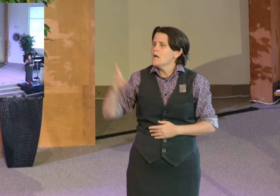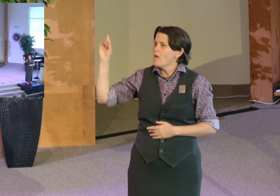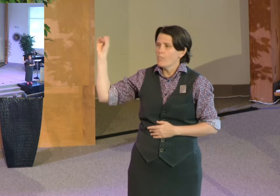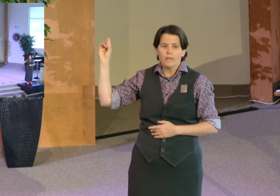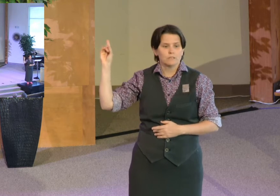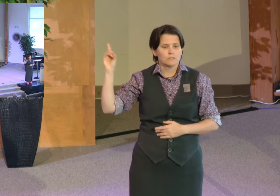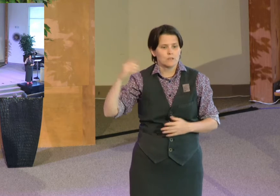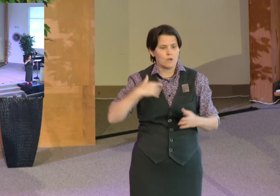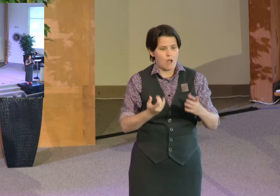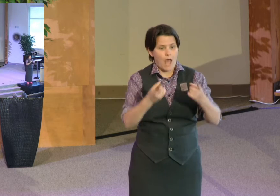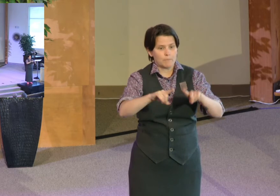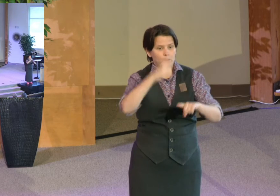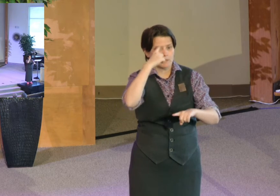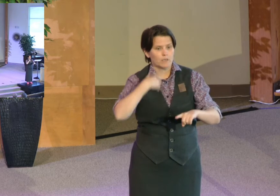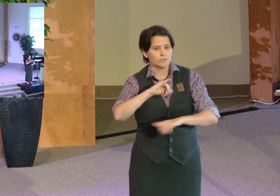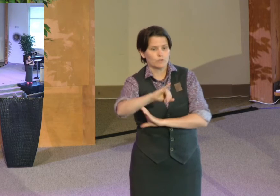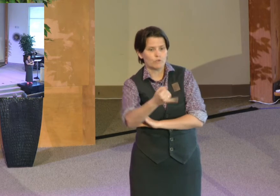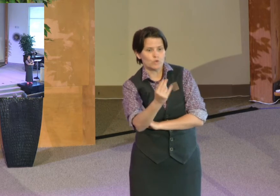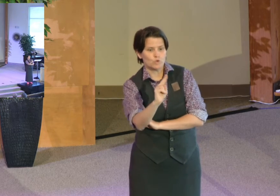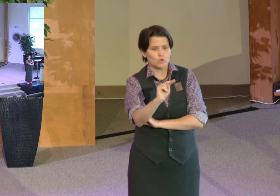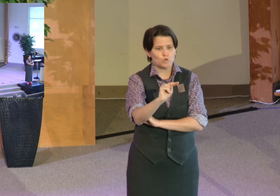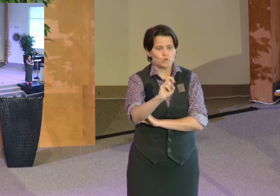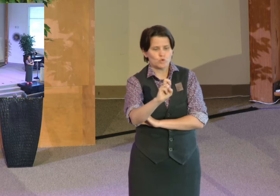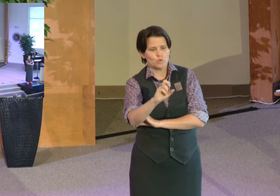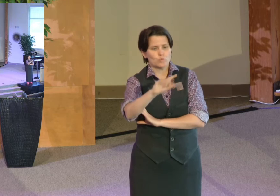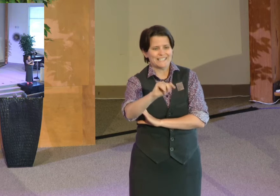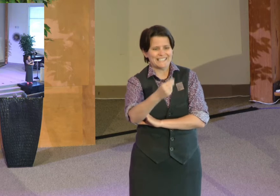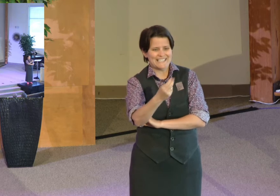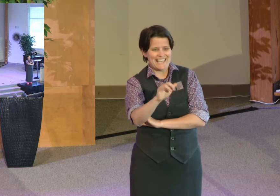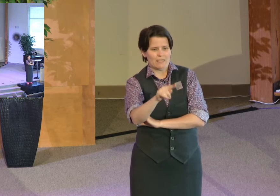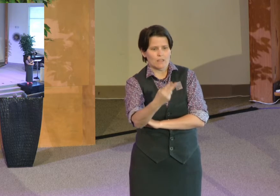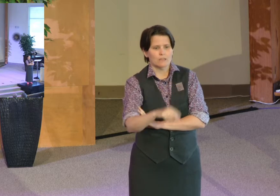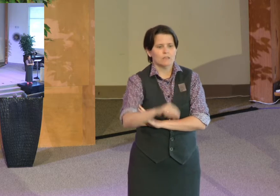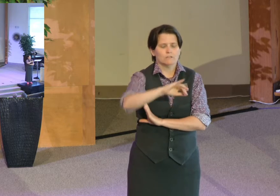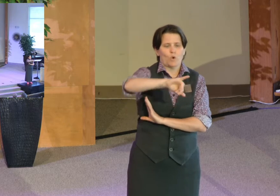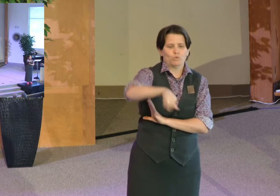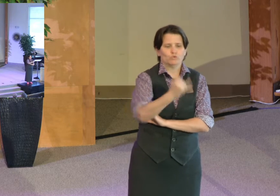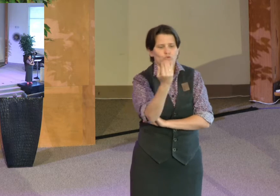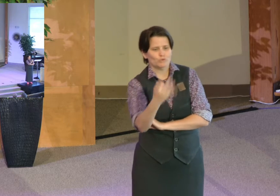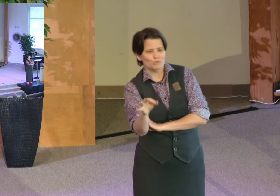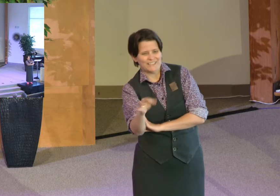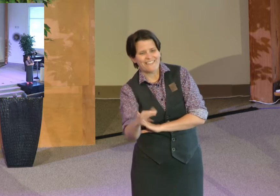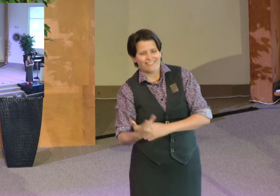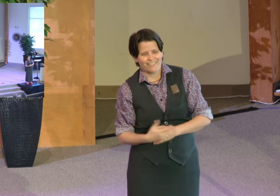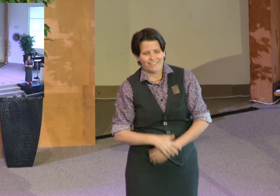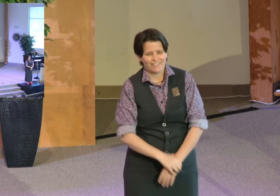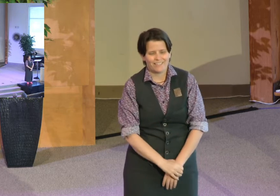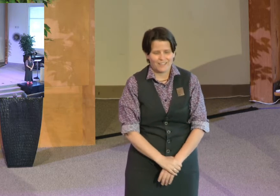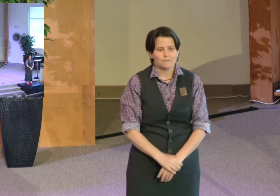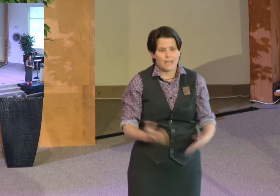know, Juneteenth is when we are officially celebrating the end of slavery. And this was